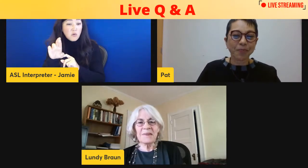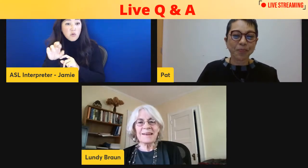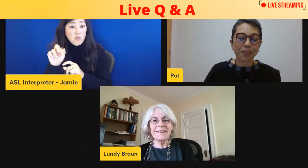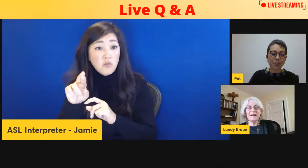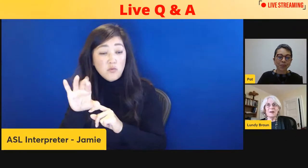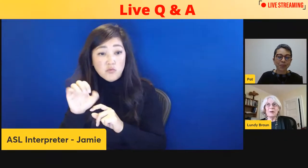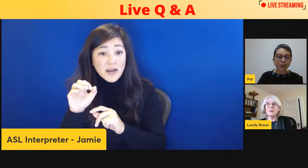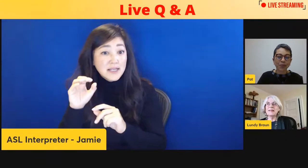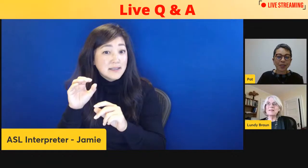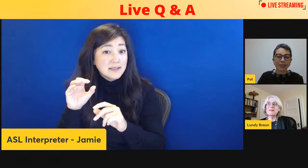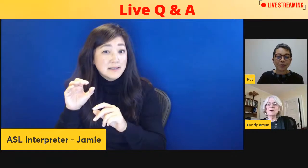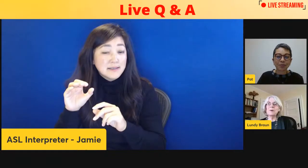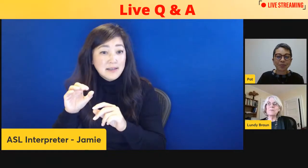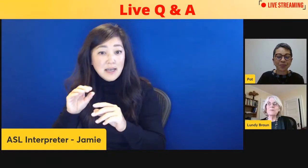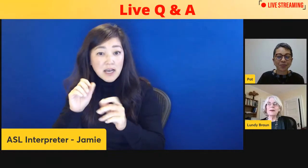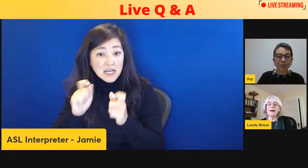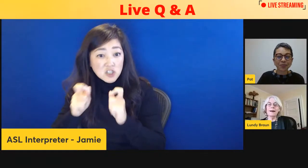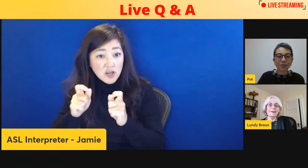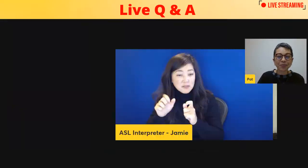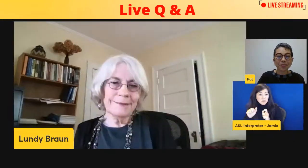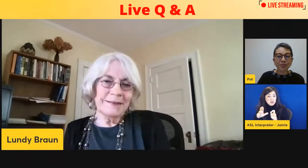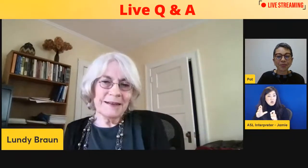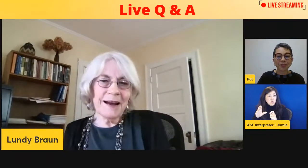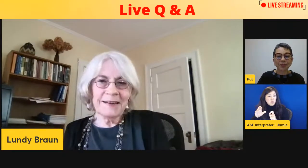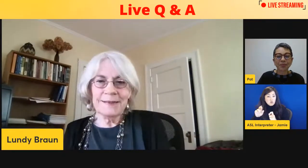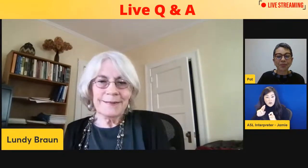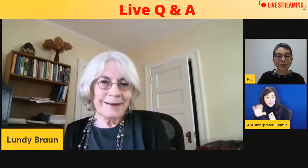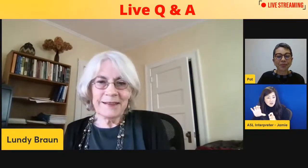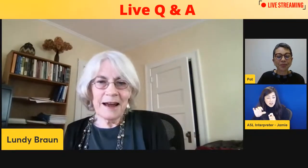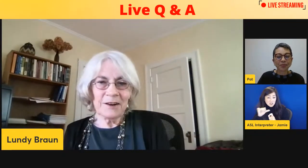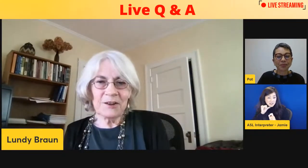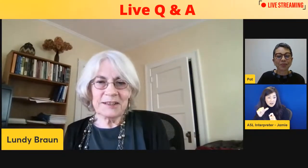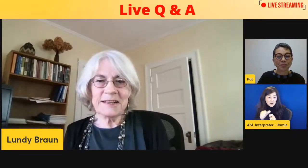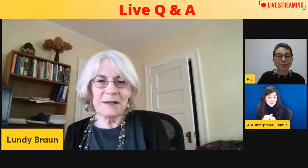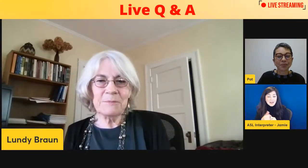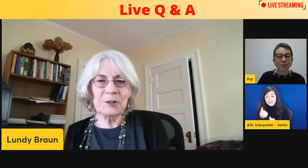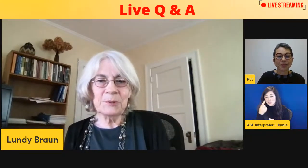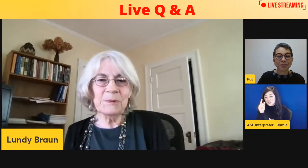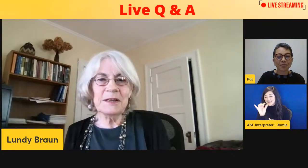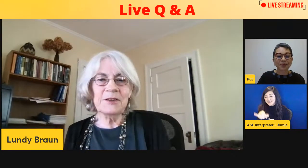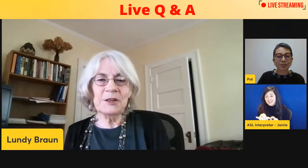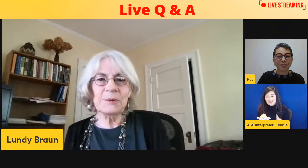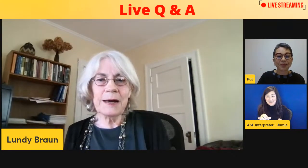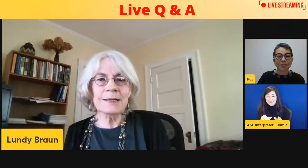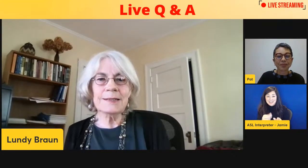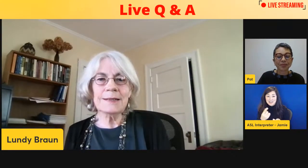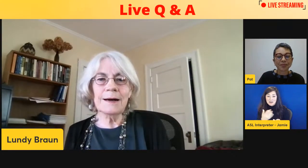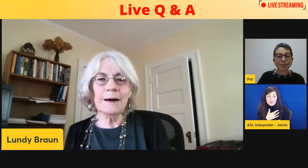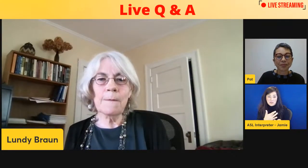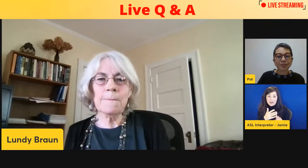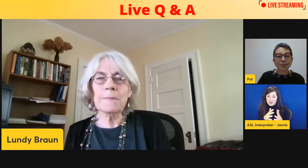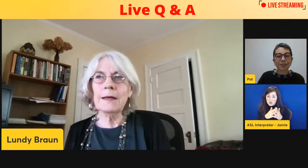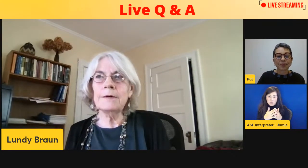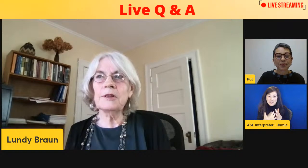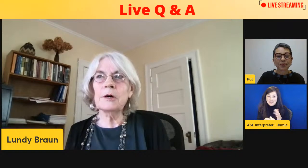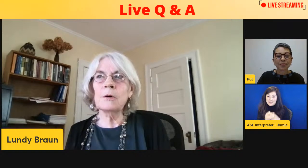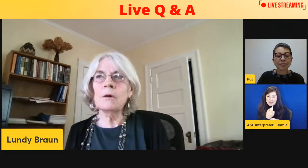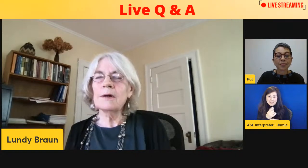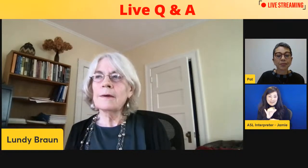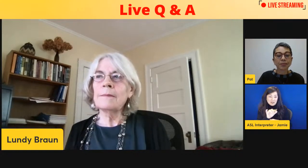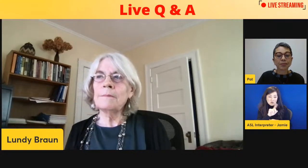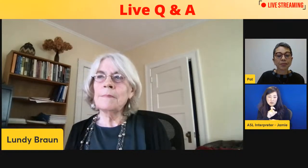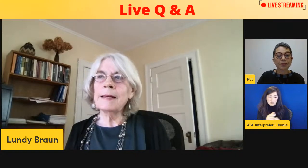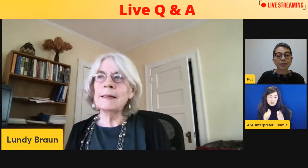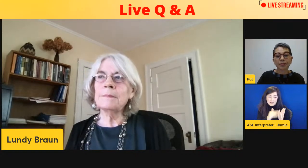adjustments. Okay, so I get that all the time too in the US, even